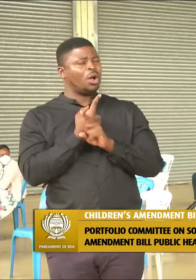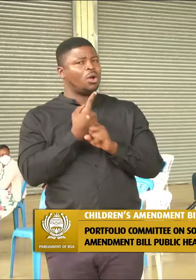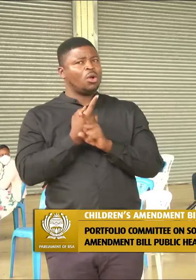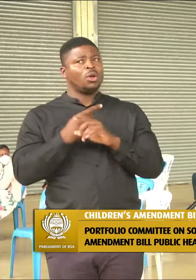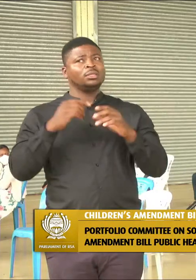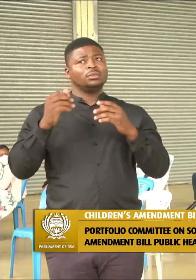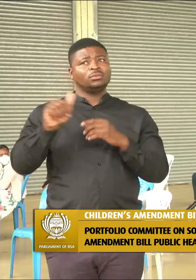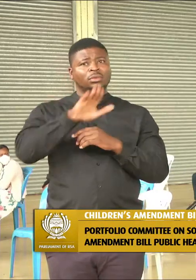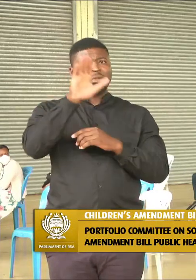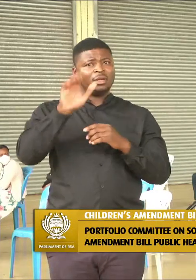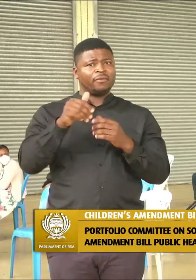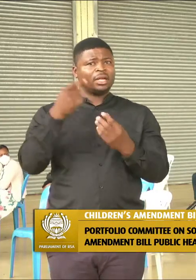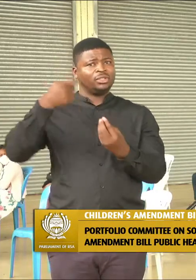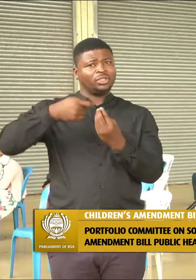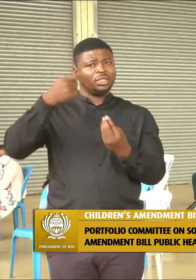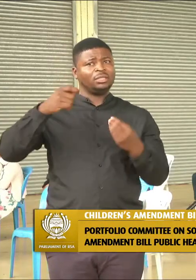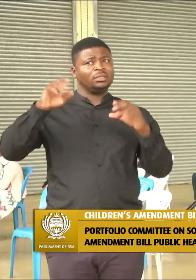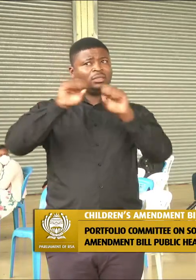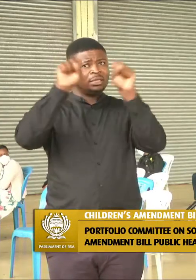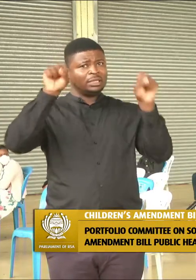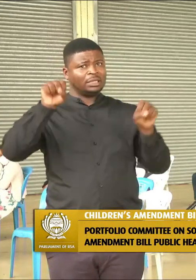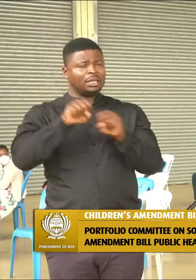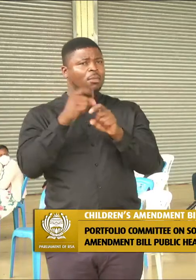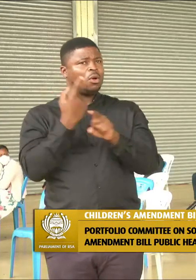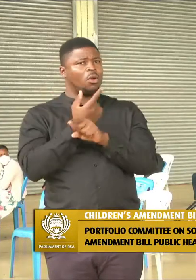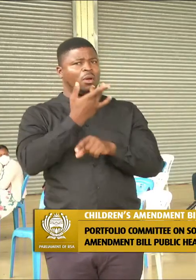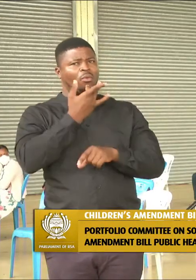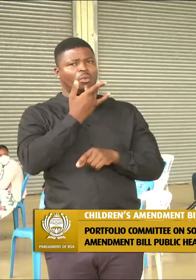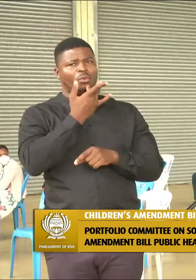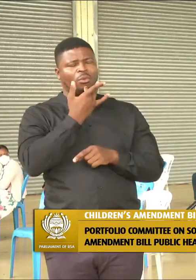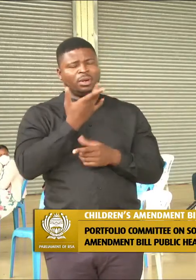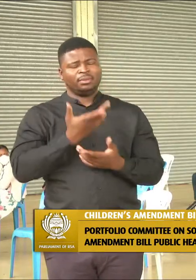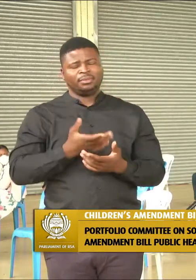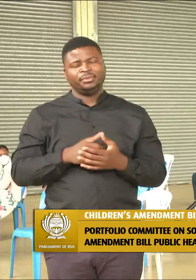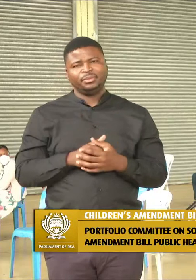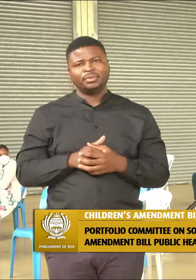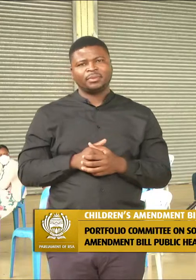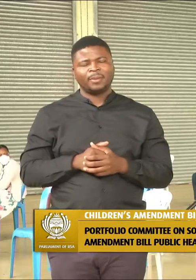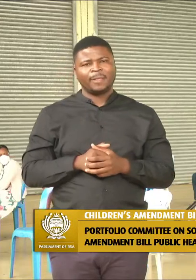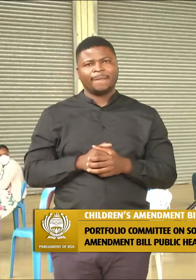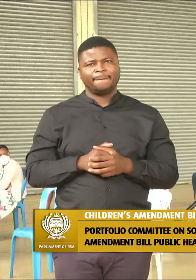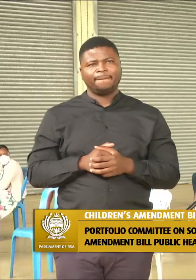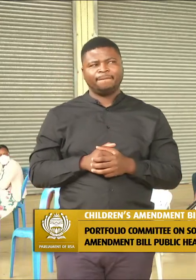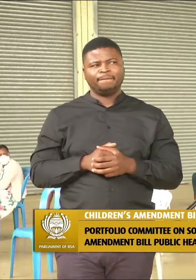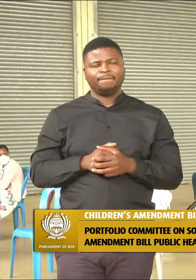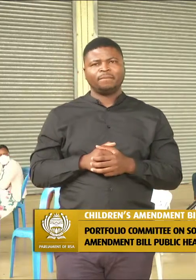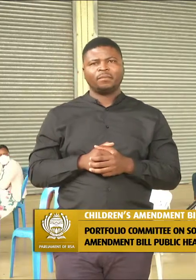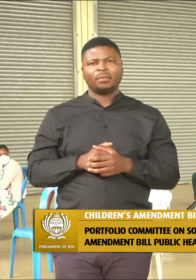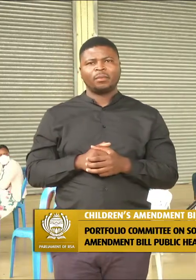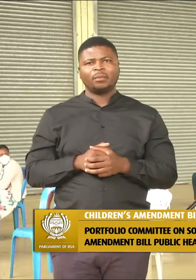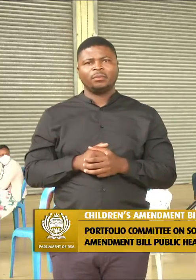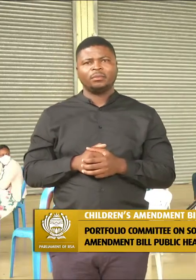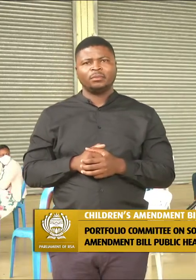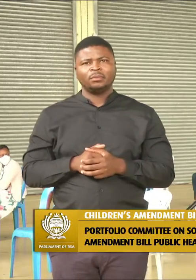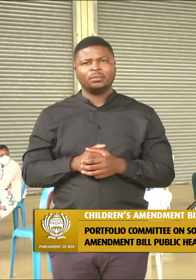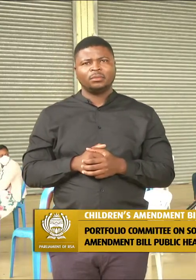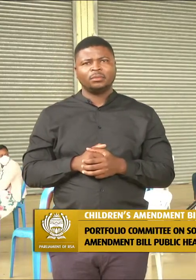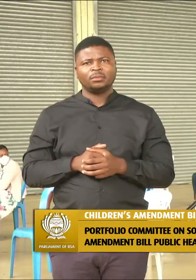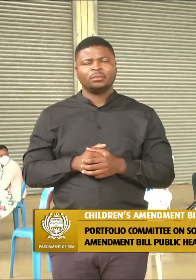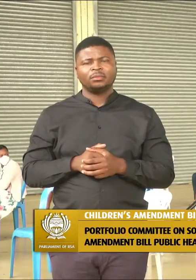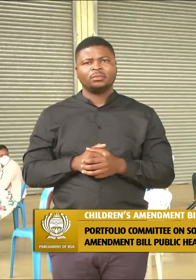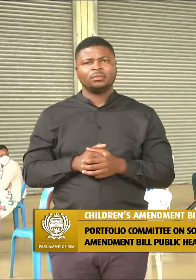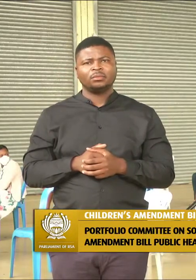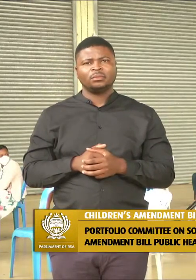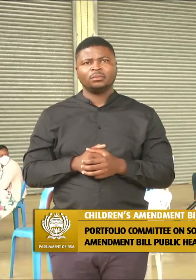la kukhethwa kakhulu iphele emasini. This extends from the family advocates to the